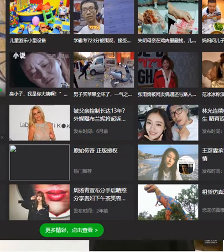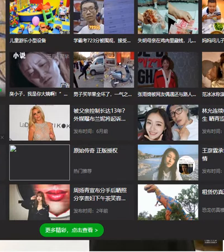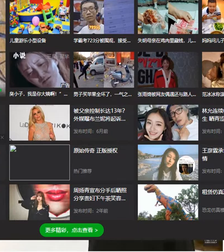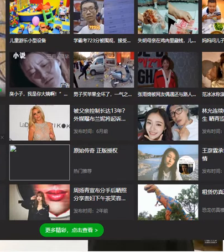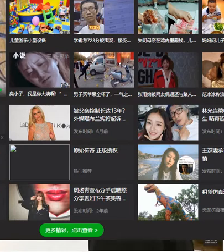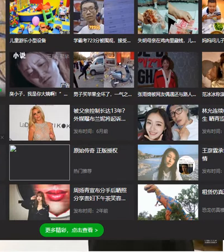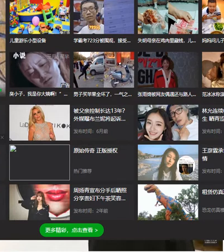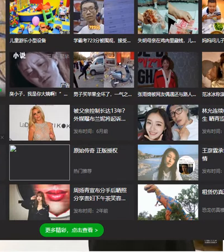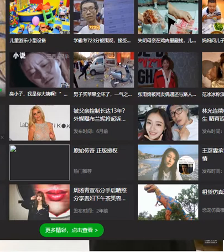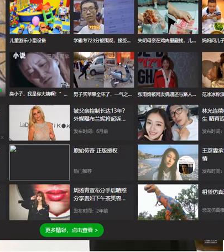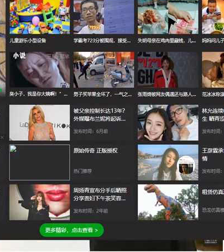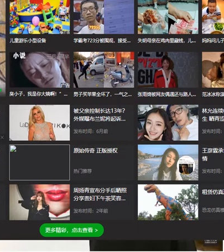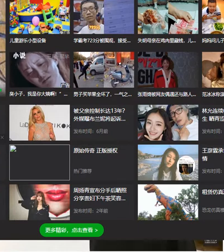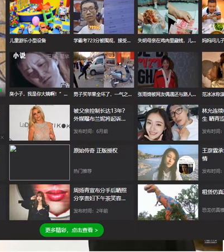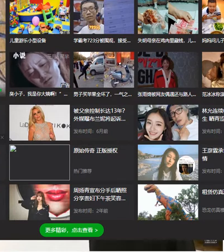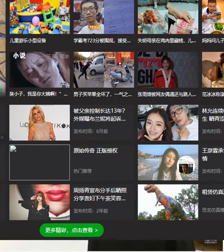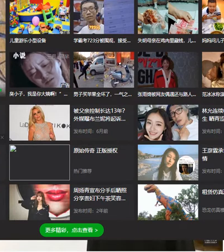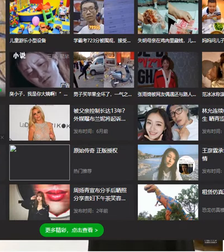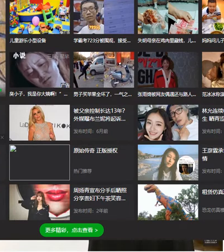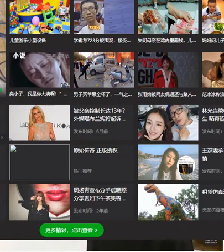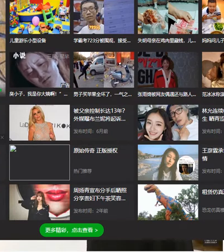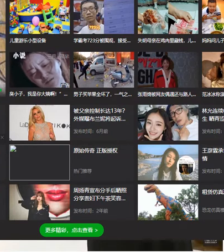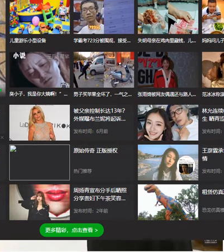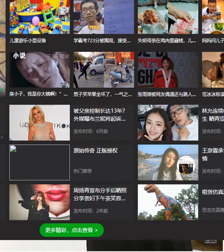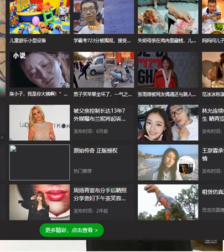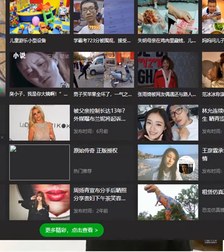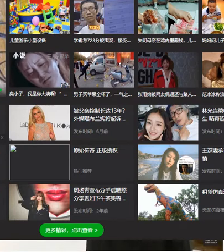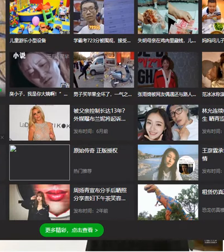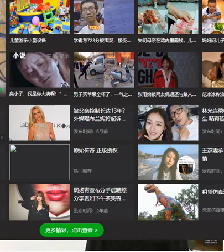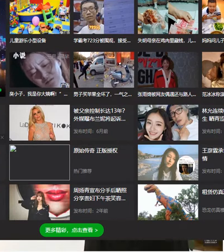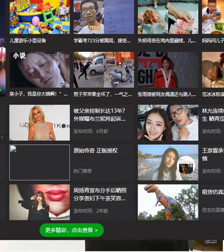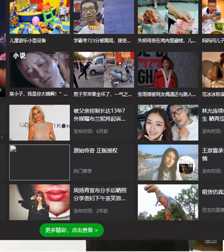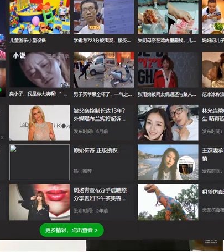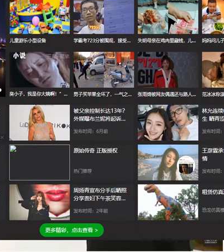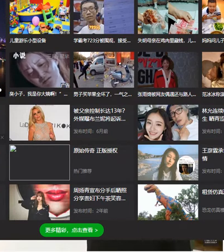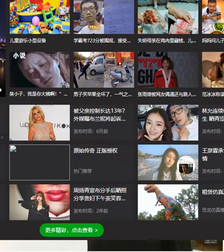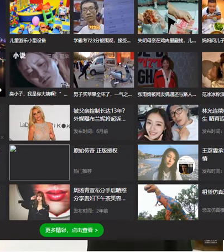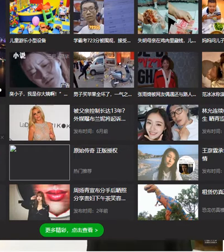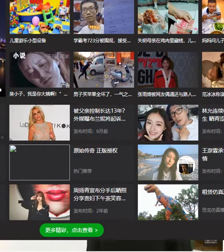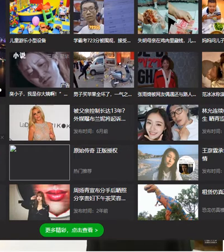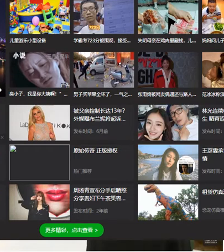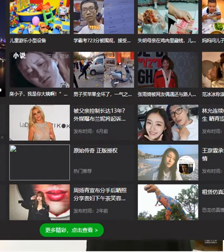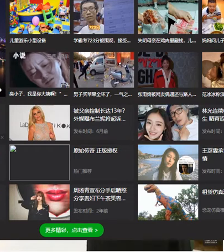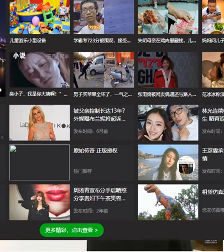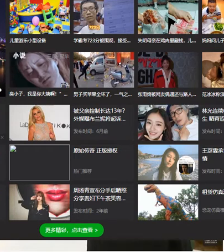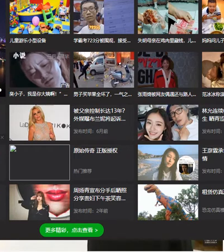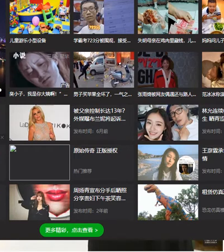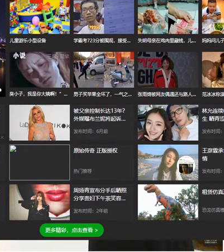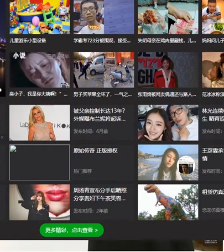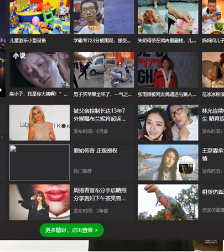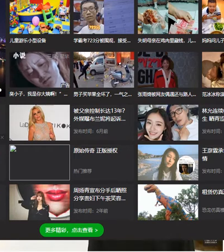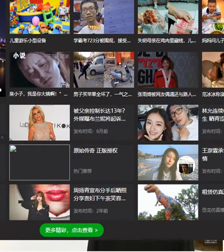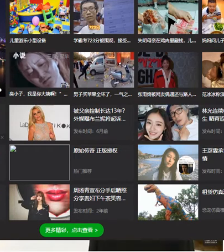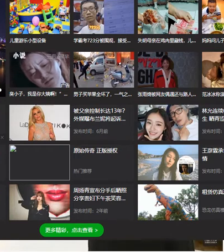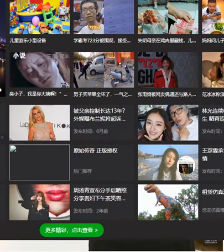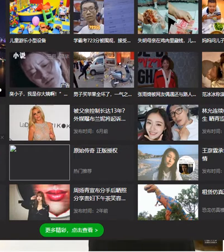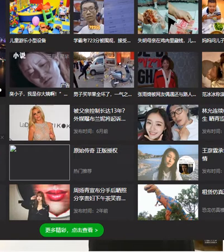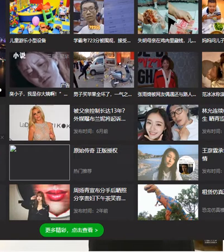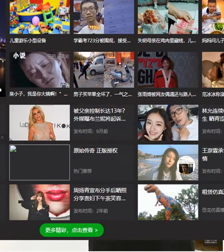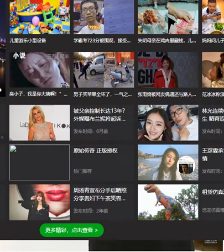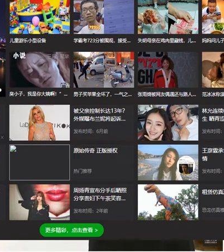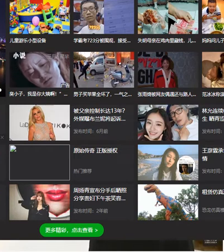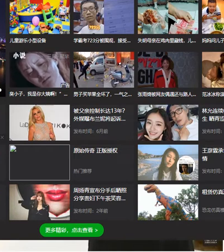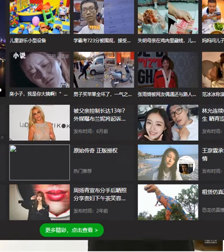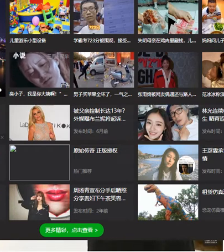are eligible, go and get that booster shot. We know that boosters work. Boosters are a level of protection that will keep people